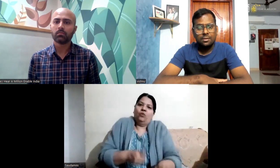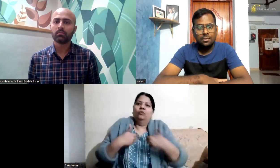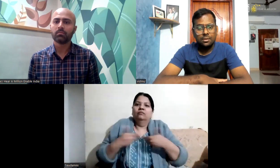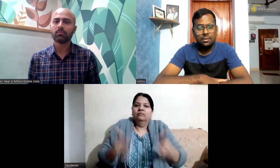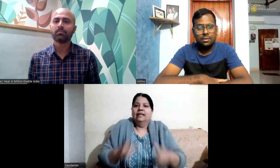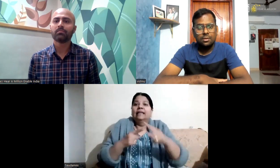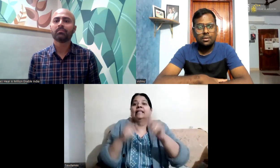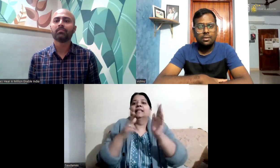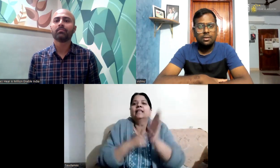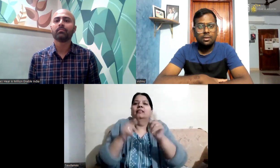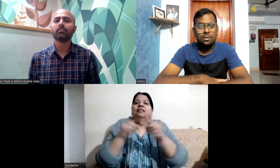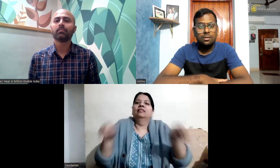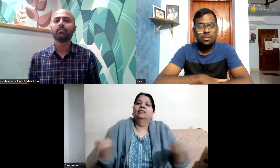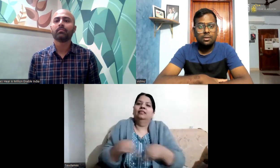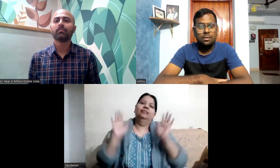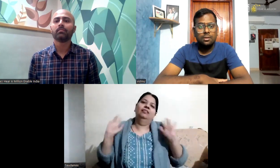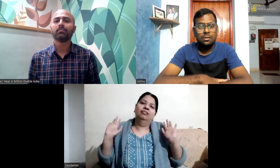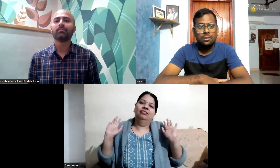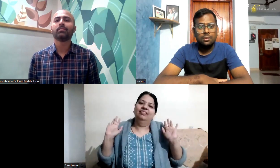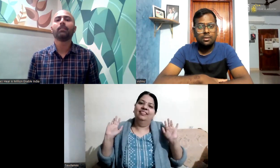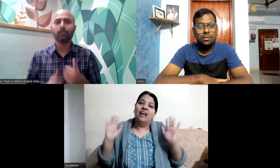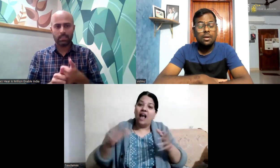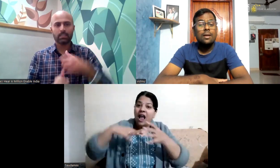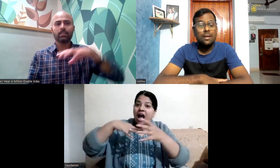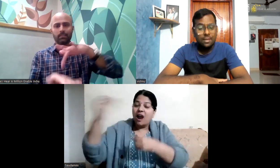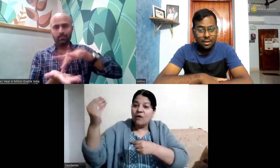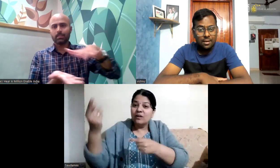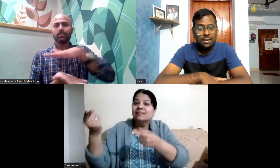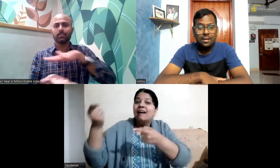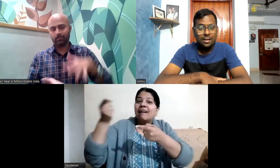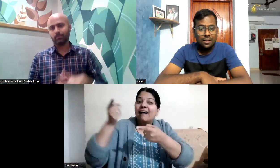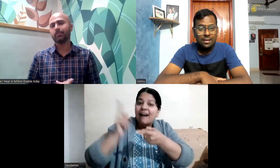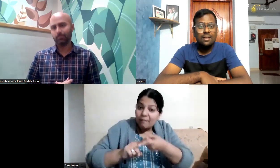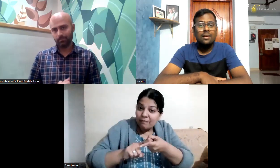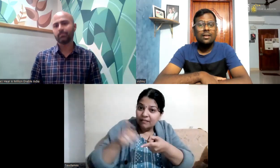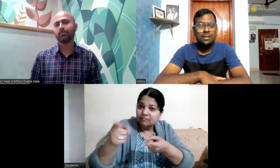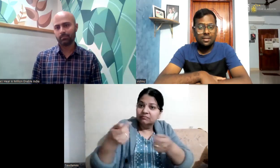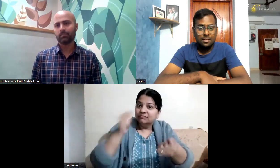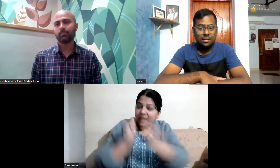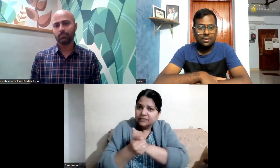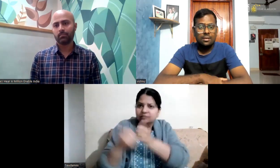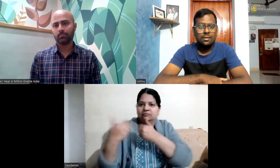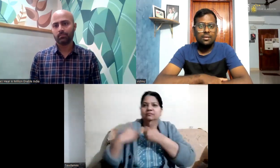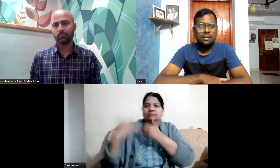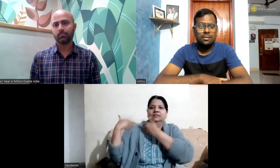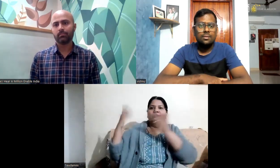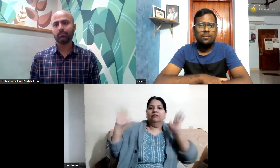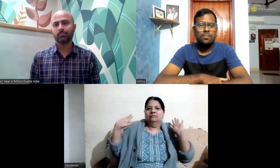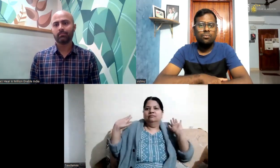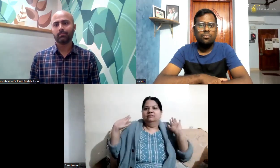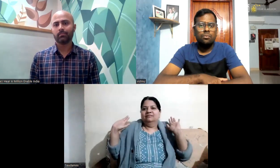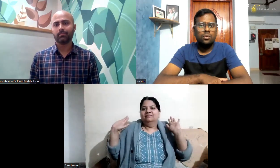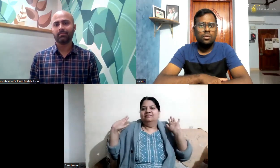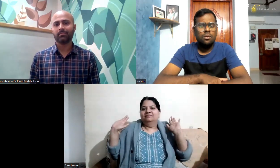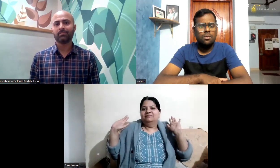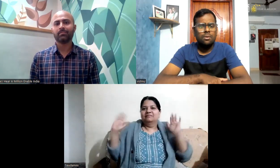are providing the license and they are following their own jurisdiction, which is Tamil Nadu only. So if it's something happening outside